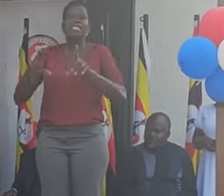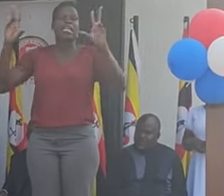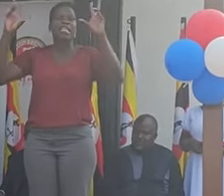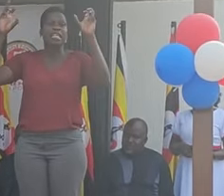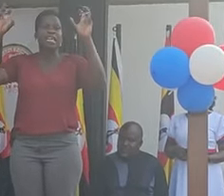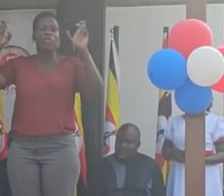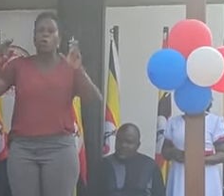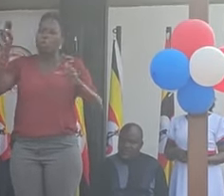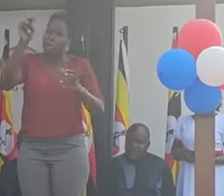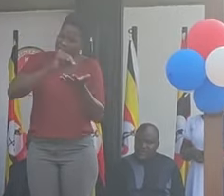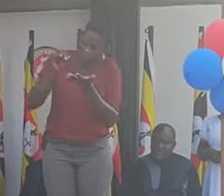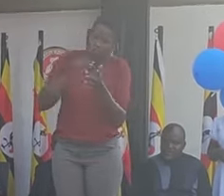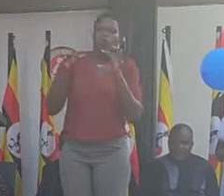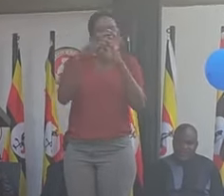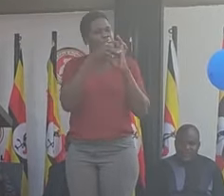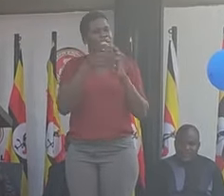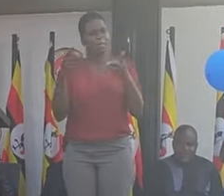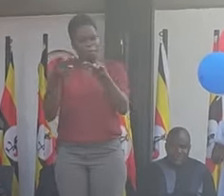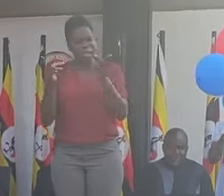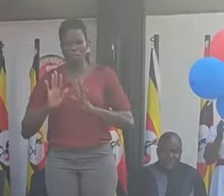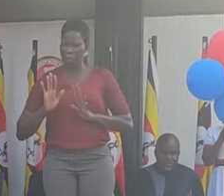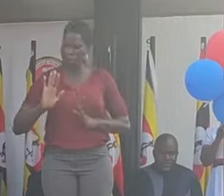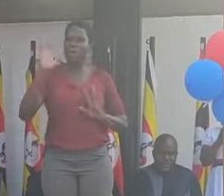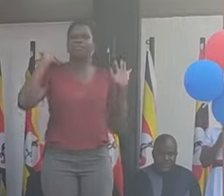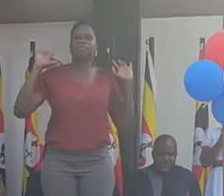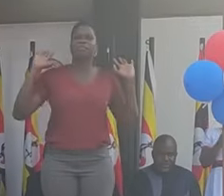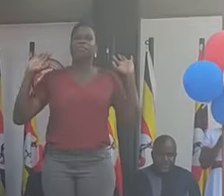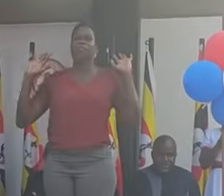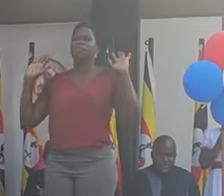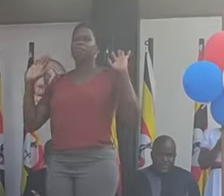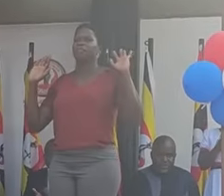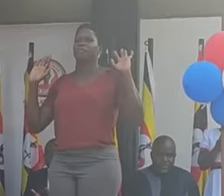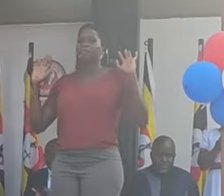mannya ga National Unity Platform.